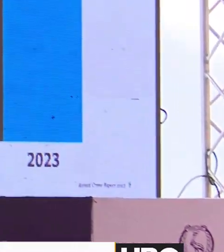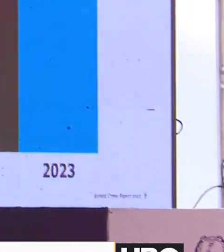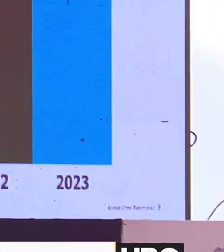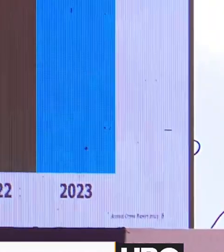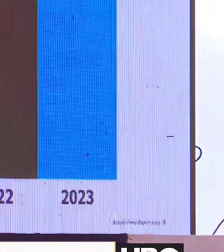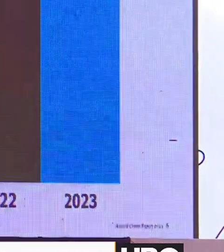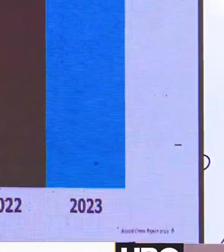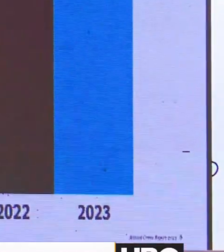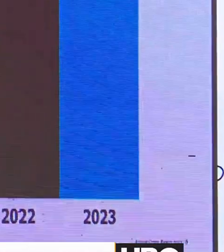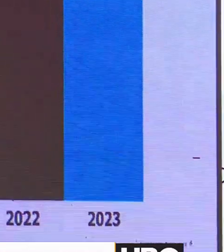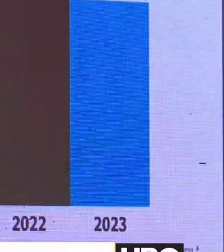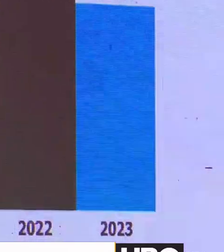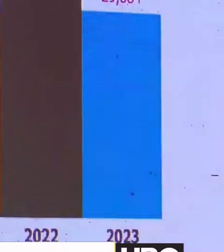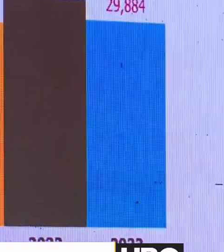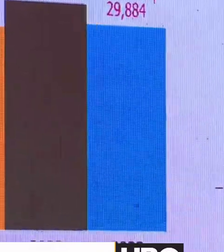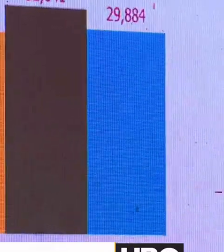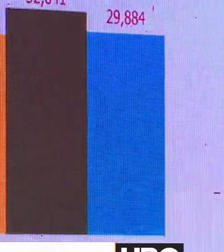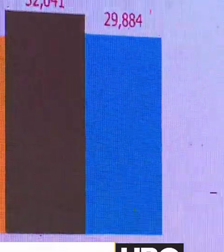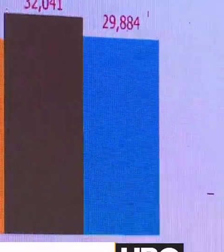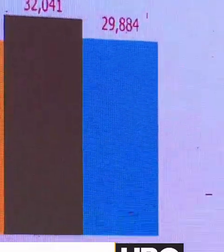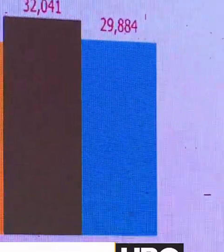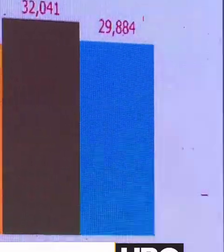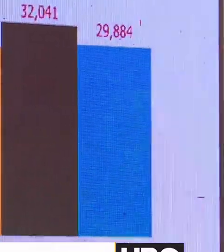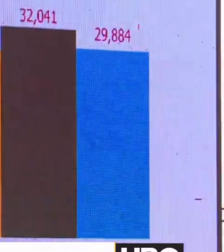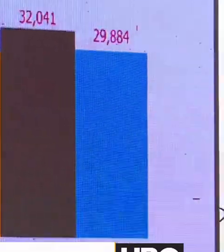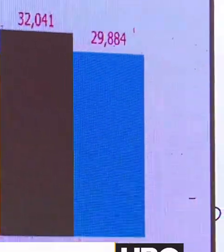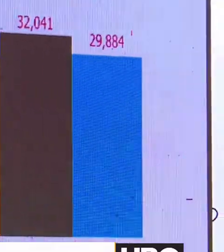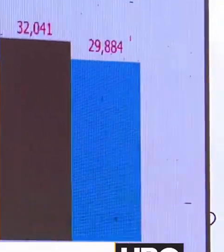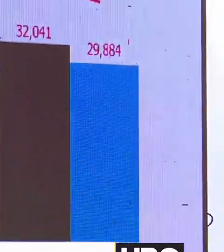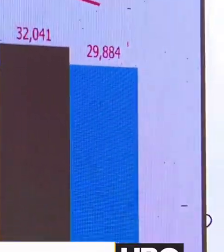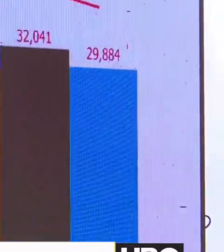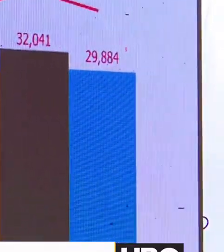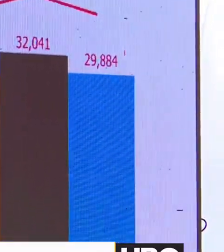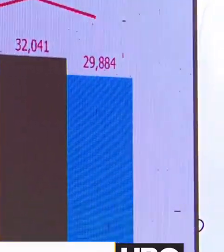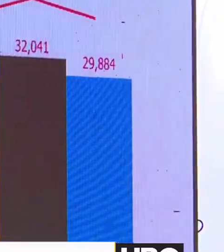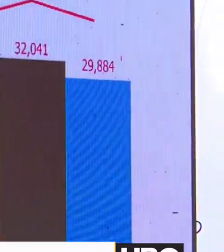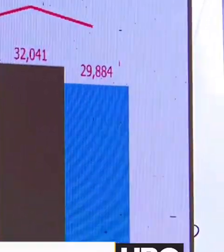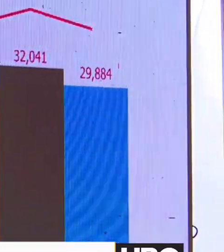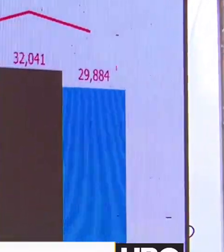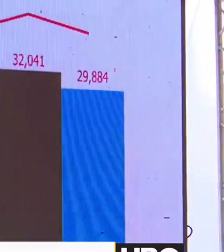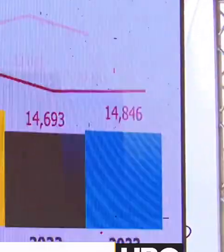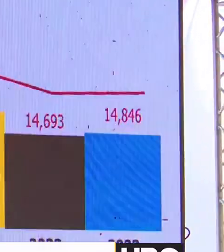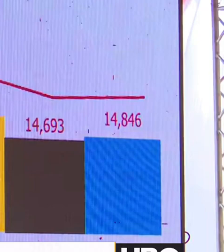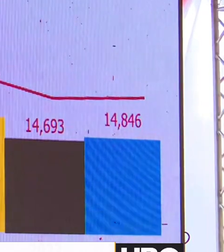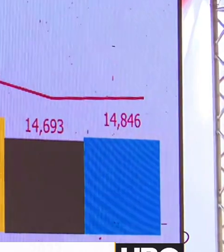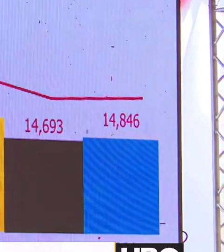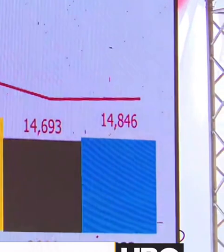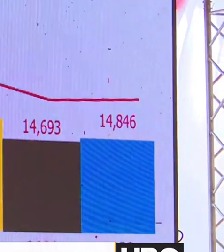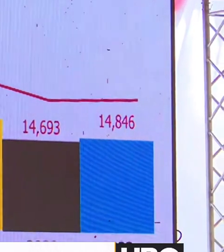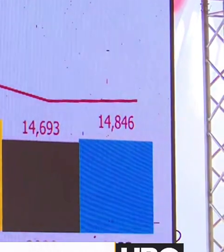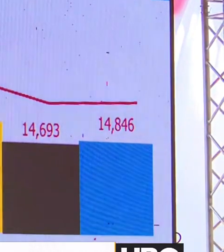29,884. This is commendable, but we think together we can bring this figure down.